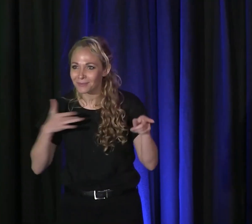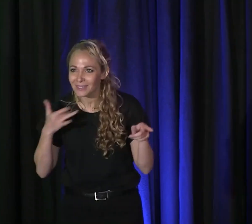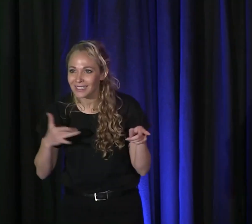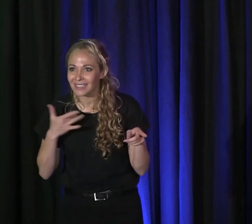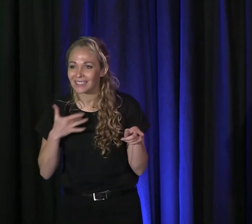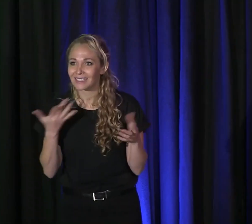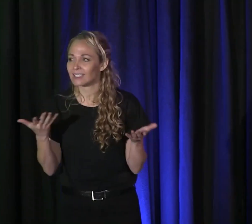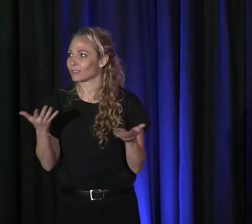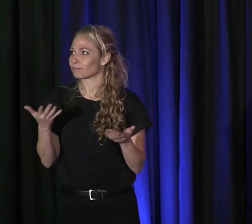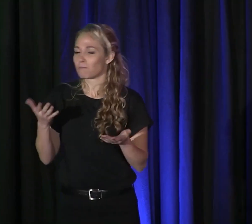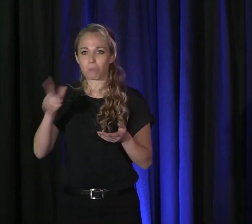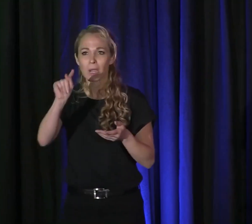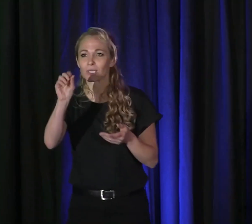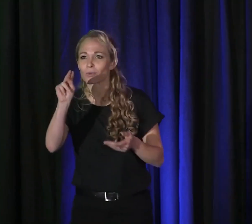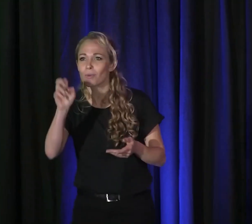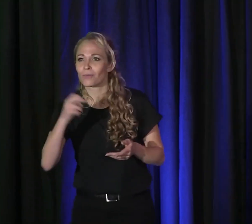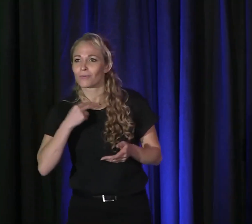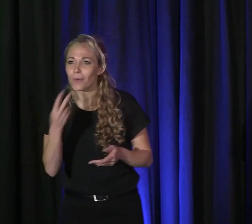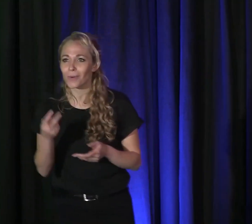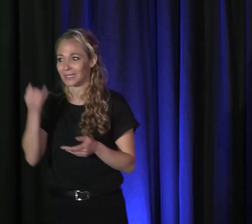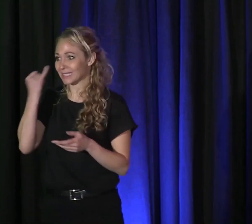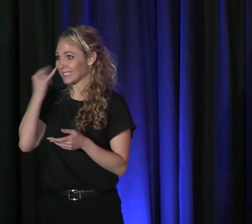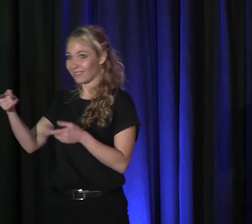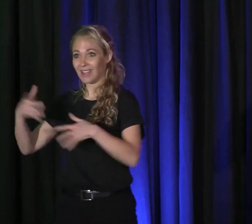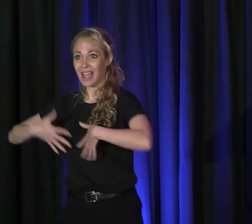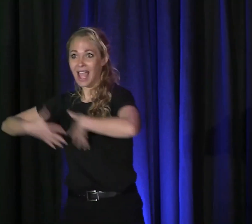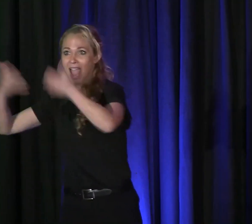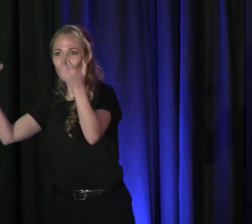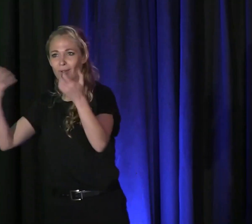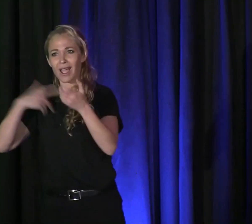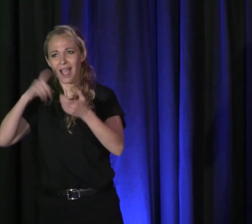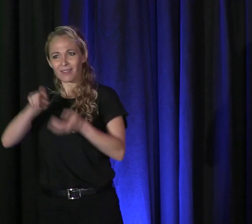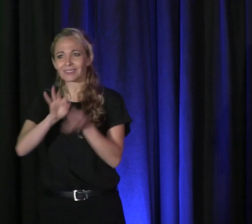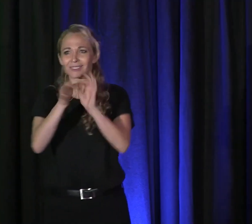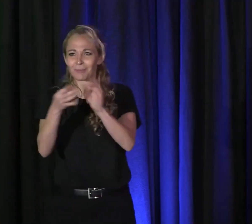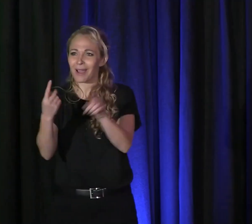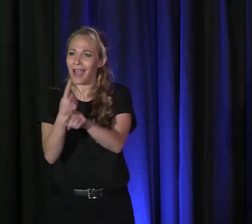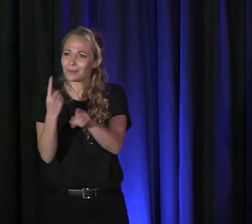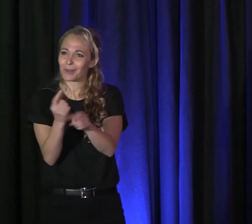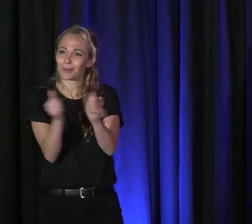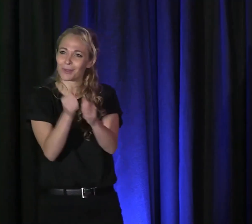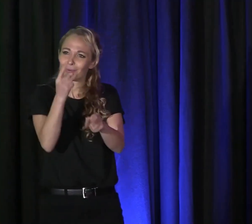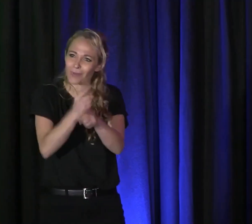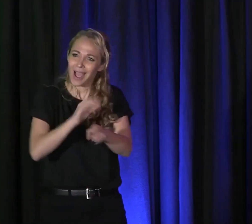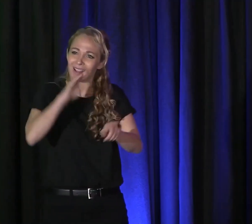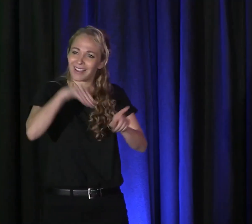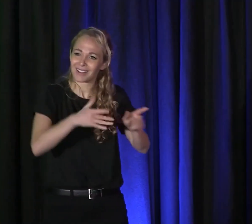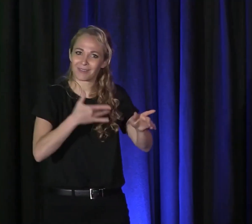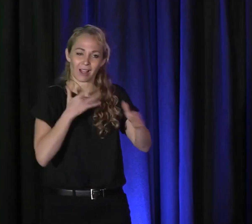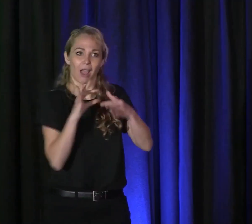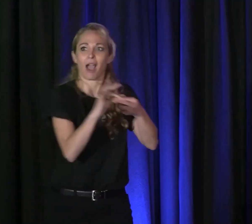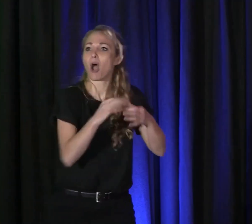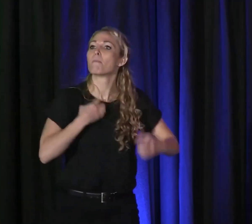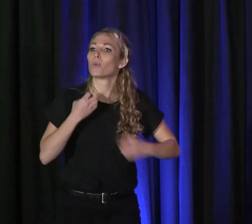my body language affects how each client feels. So also if one of the clients has a certain tone of voice, I have to interpret